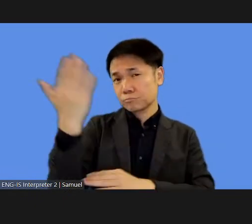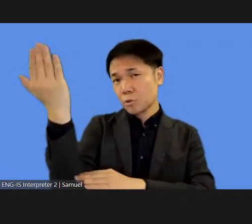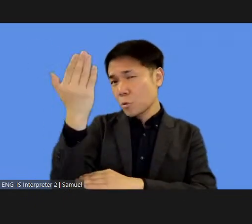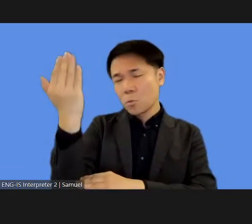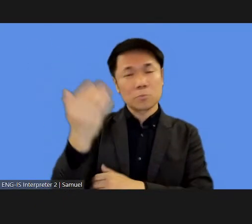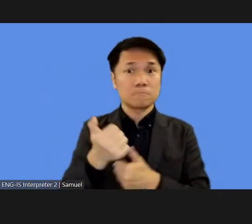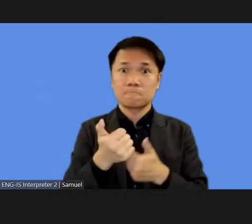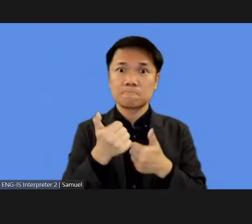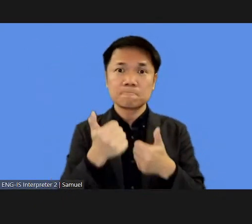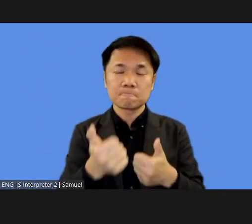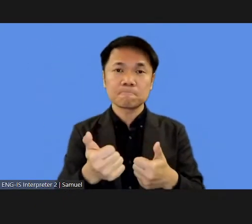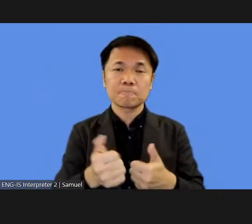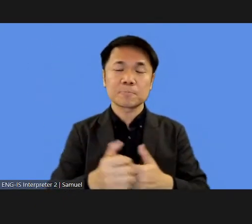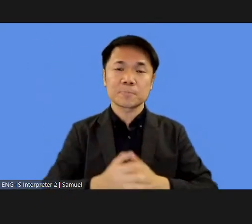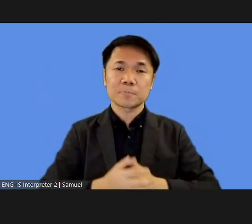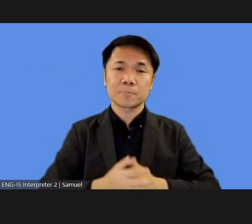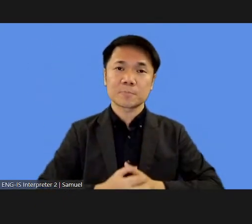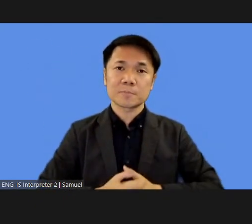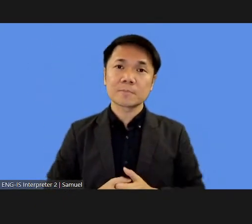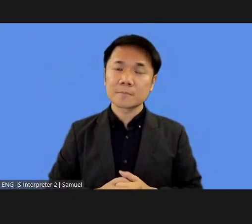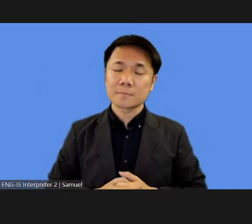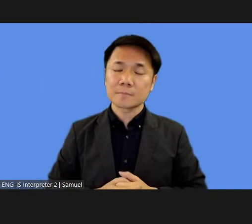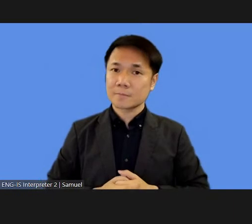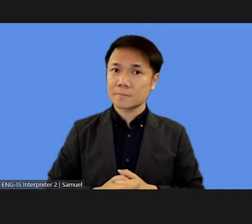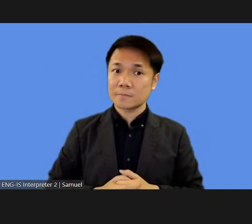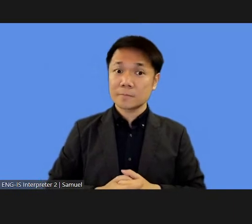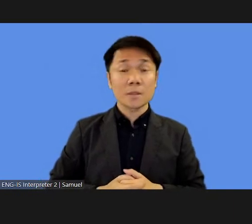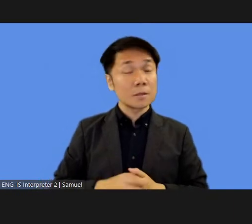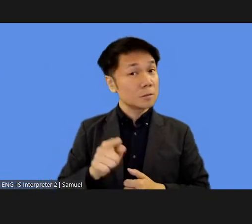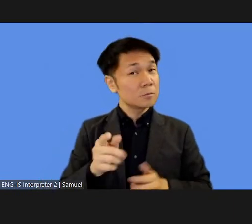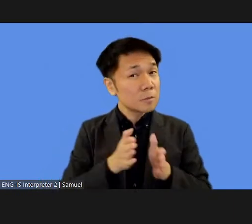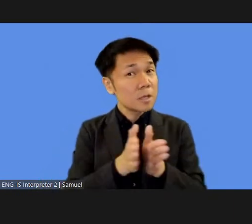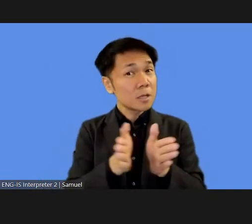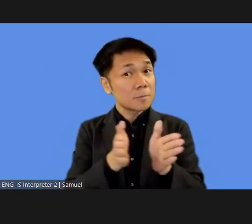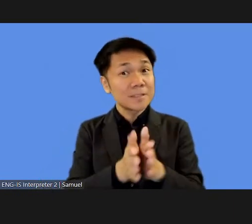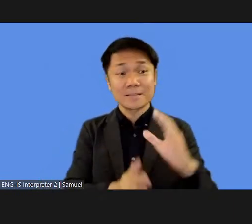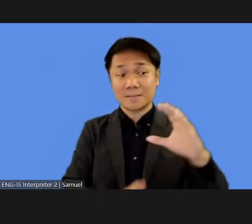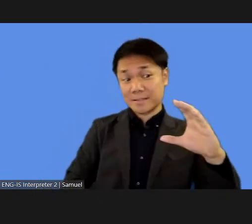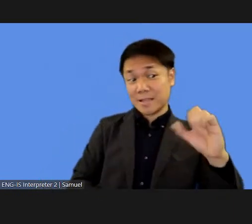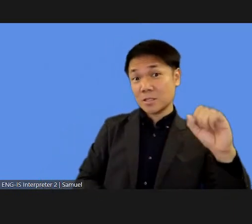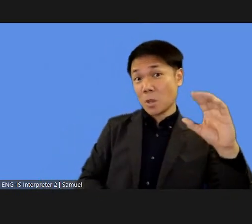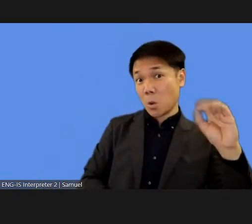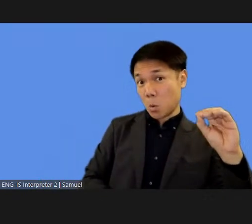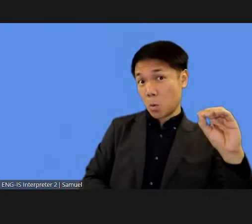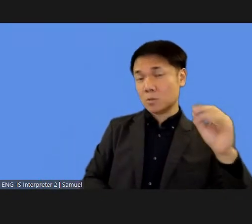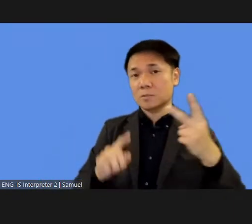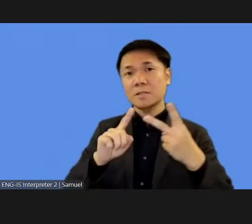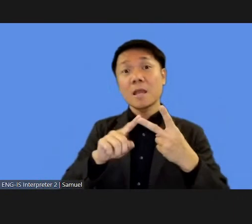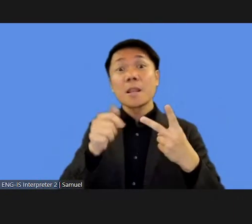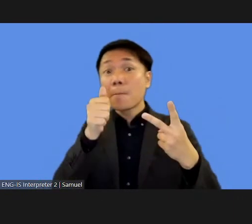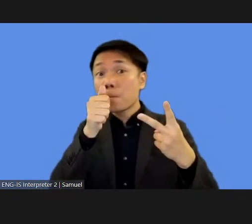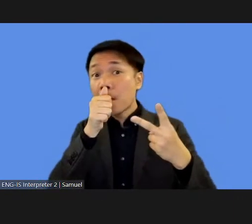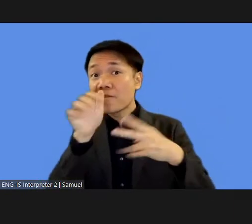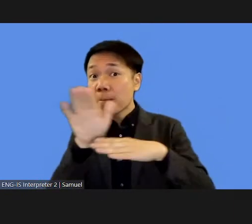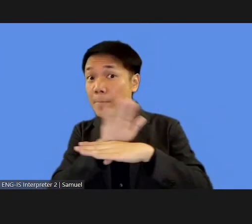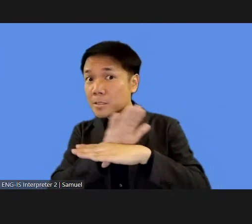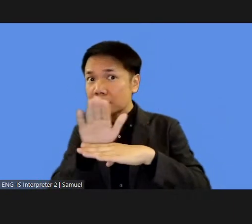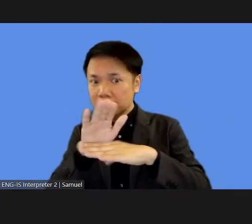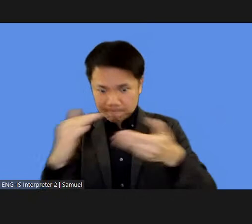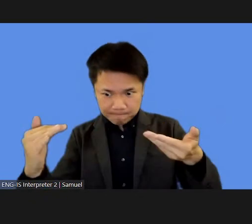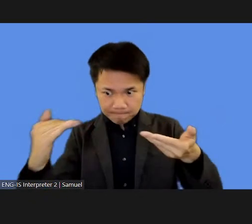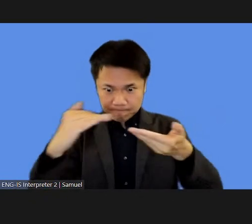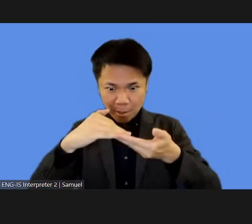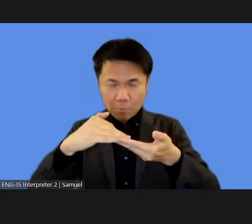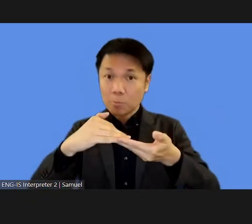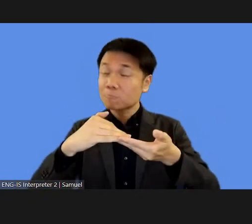when you spoke about the contribution of the civil society and the private sector. We'll be coming back to this. There's an innovation,